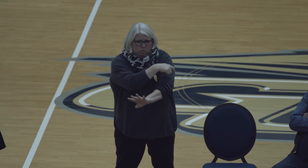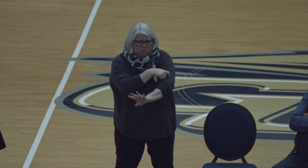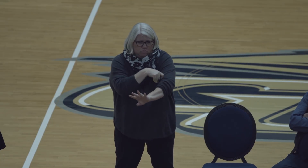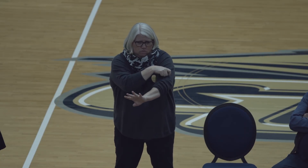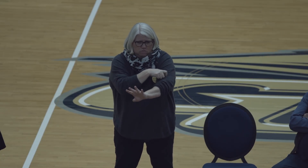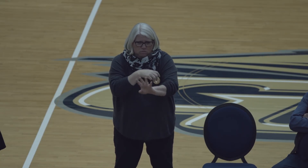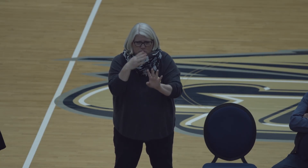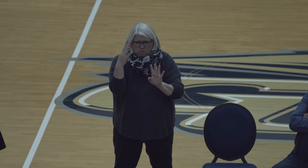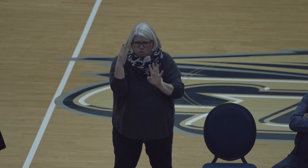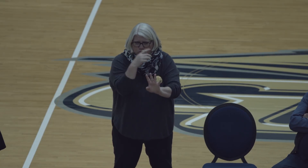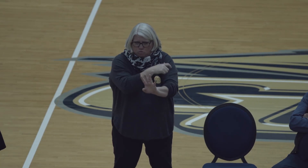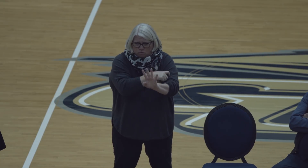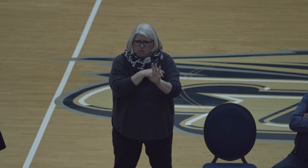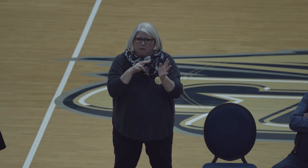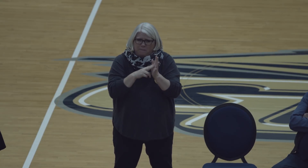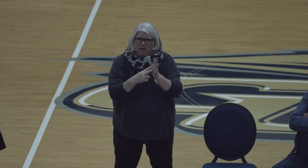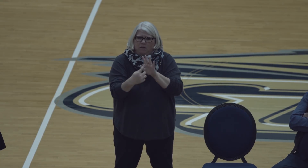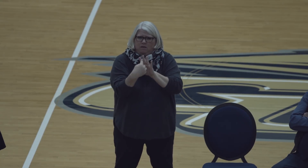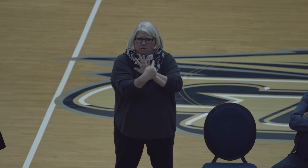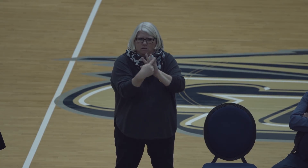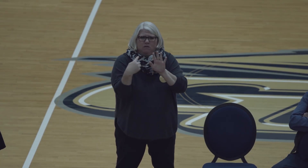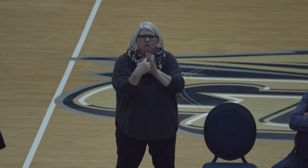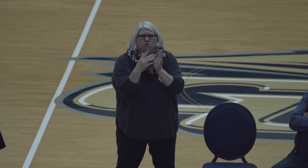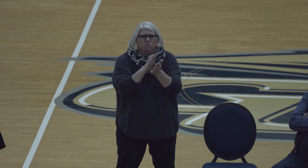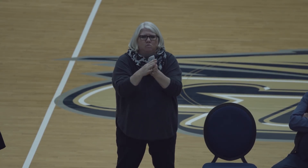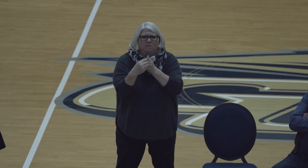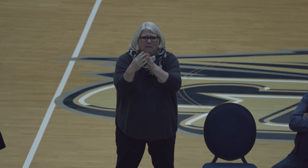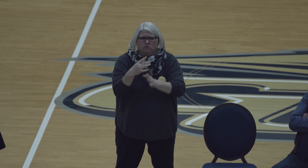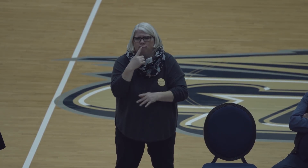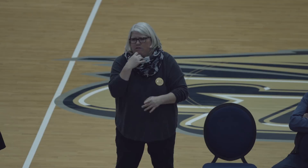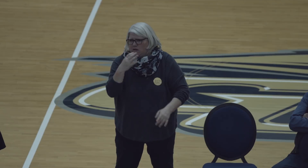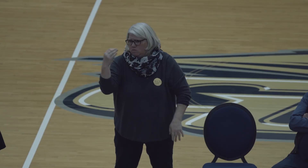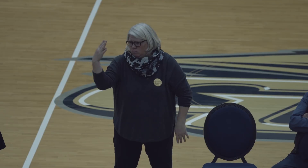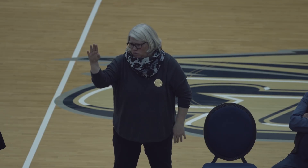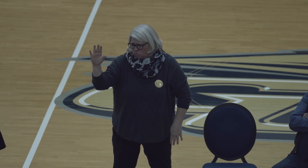3 groups, that was Greg, and then the other 3 leaders wore the blue.